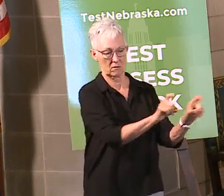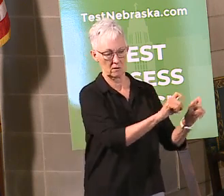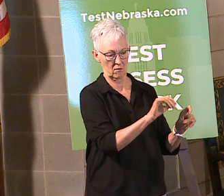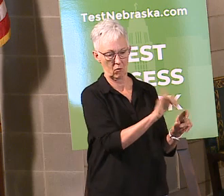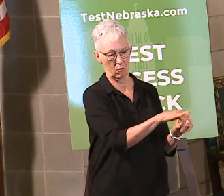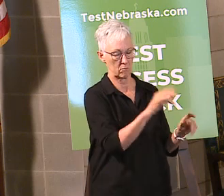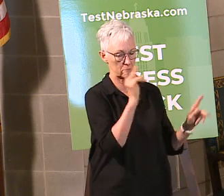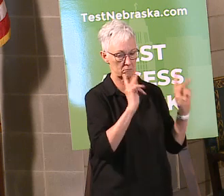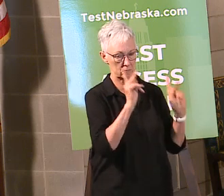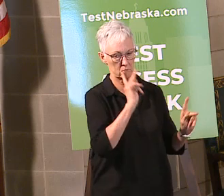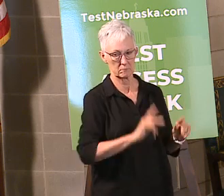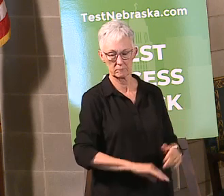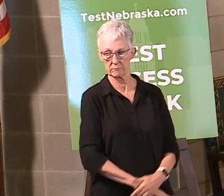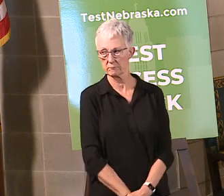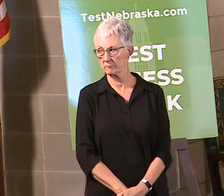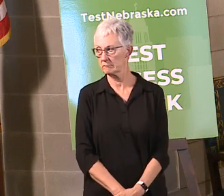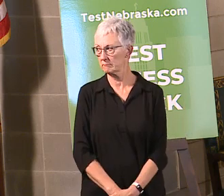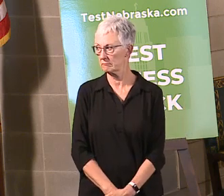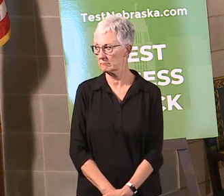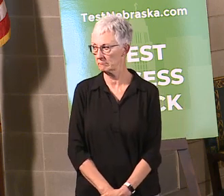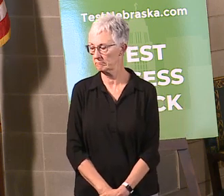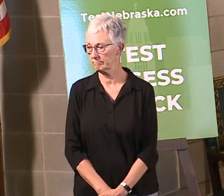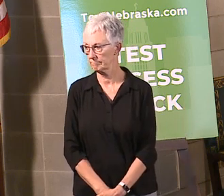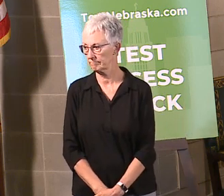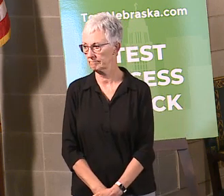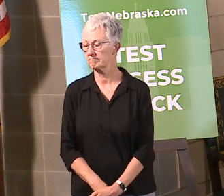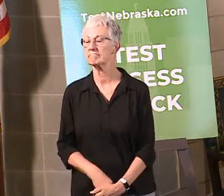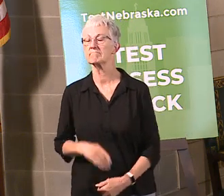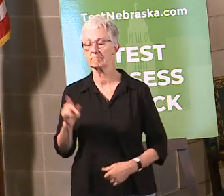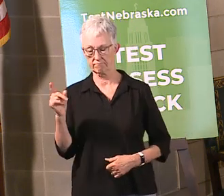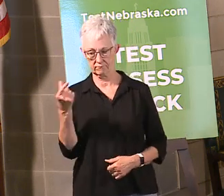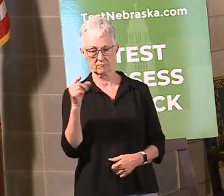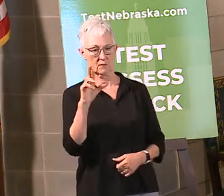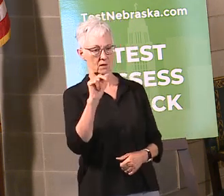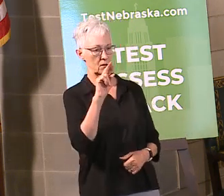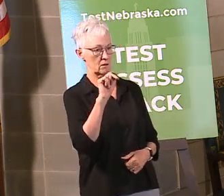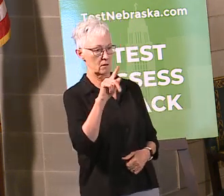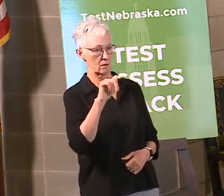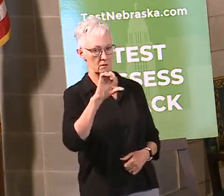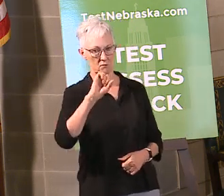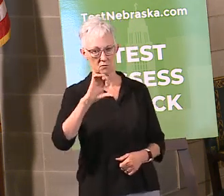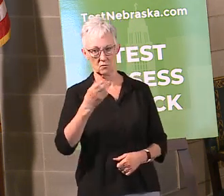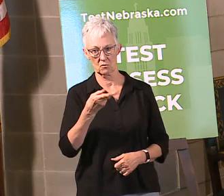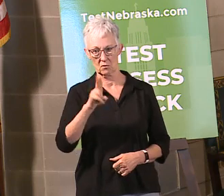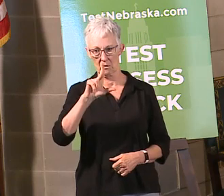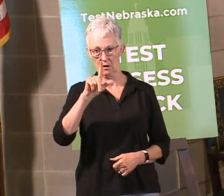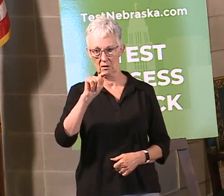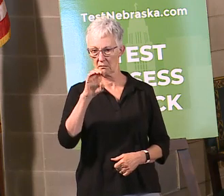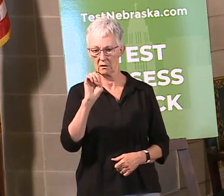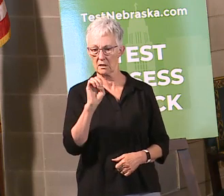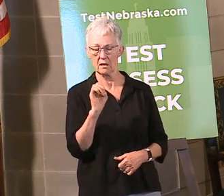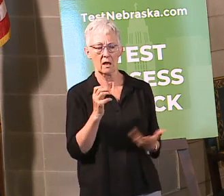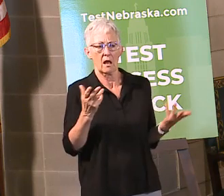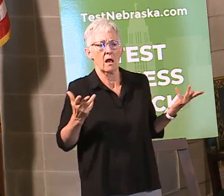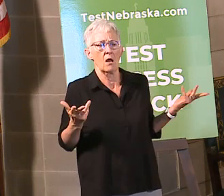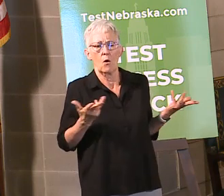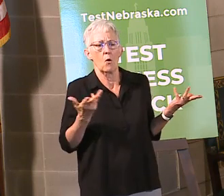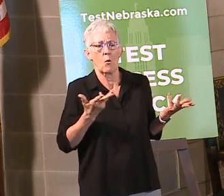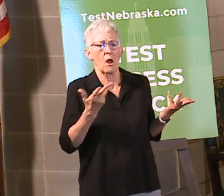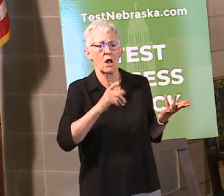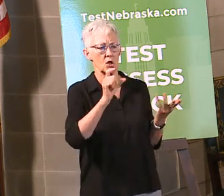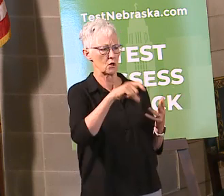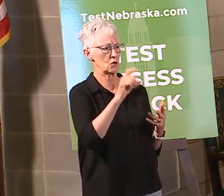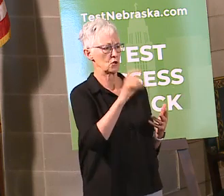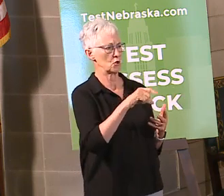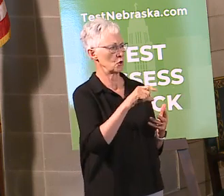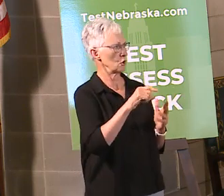think lawmakers should focus on when they return to session? Grant Schulte asks, from the AP asks, what should lawmakers focus on when they come